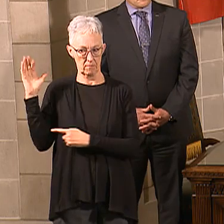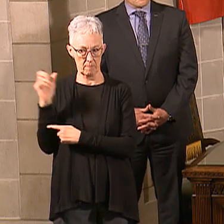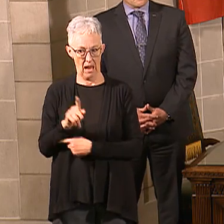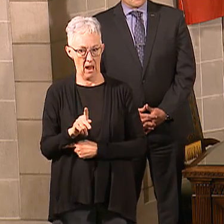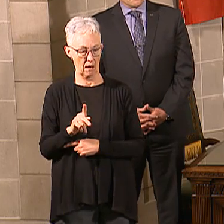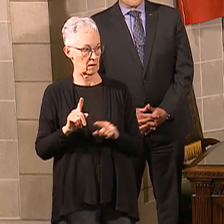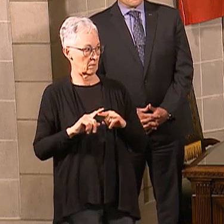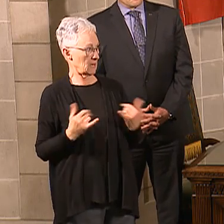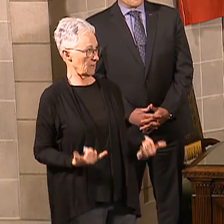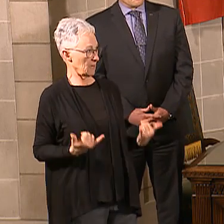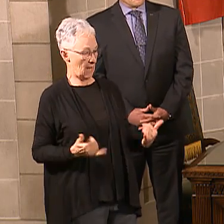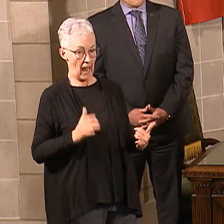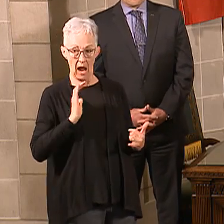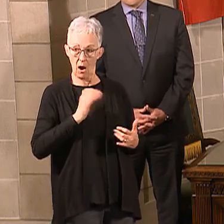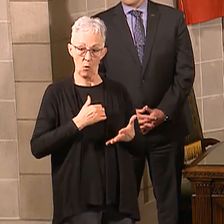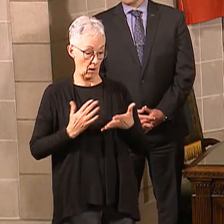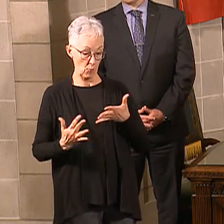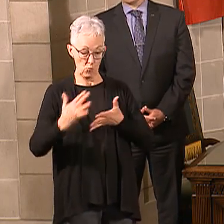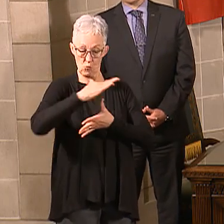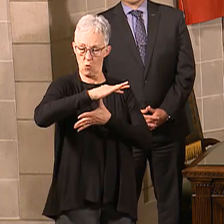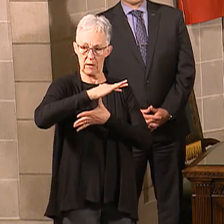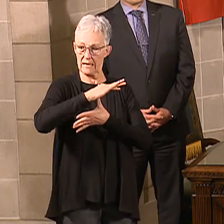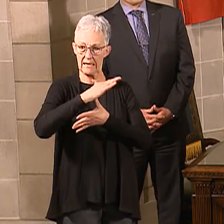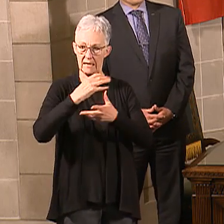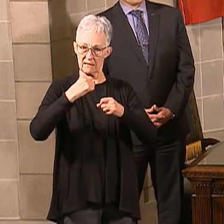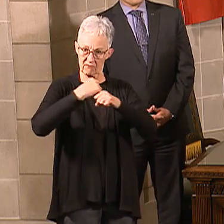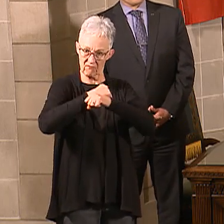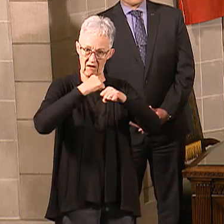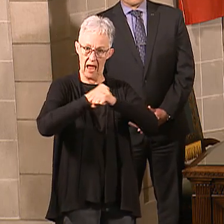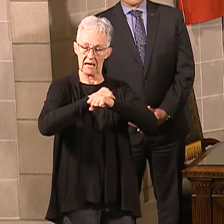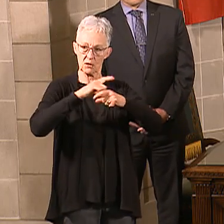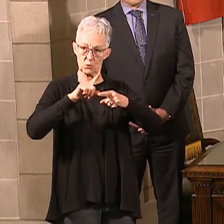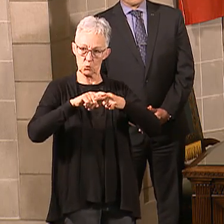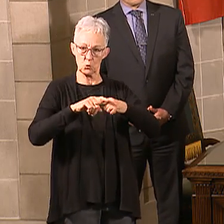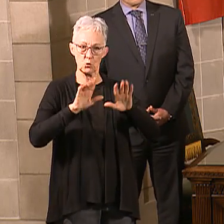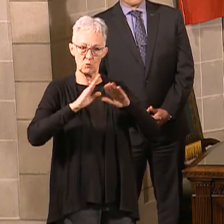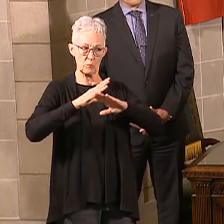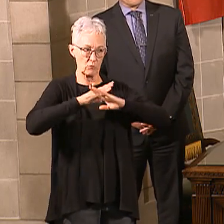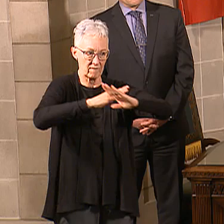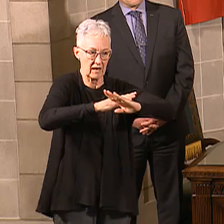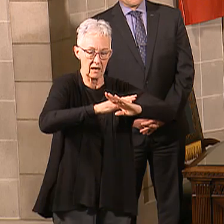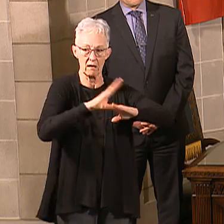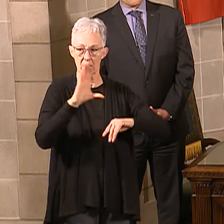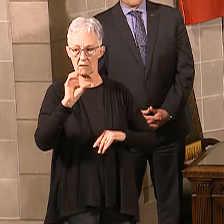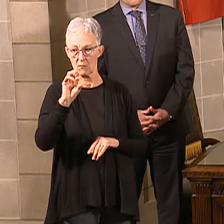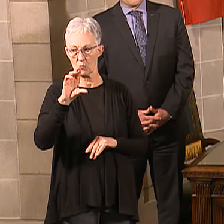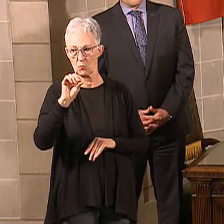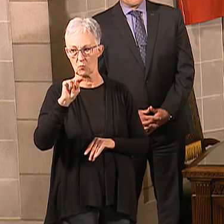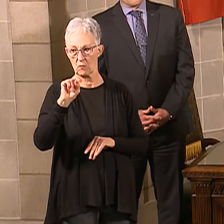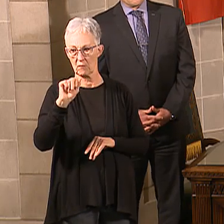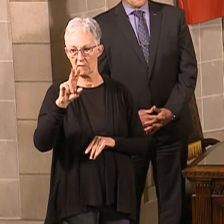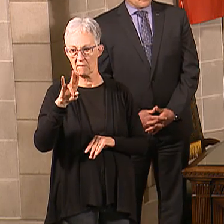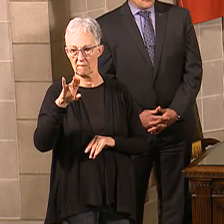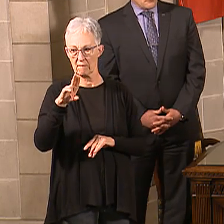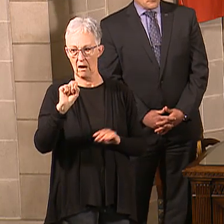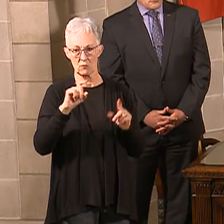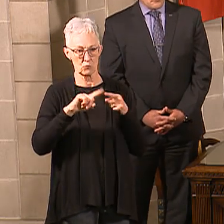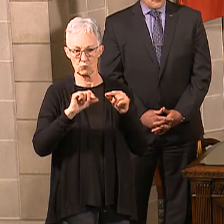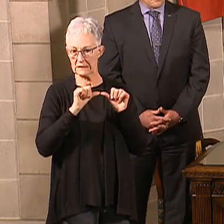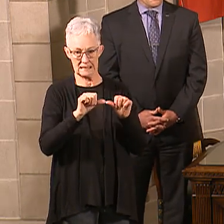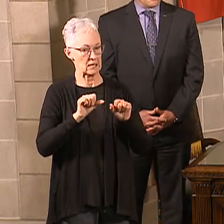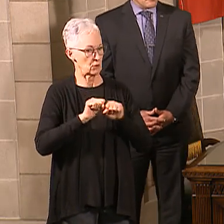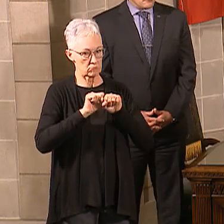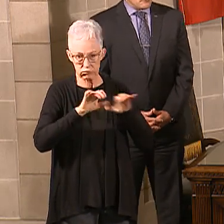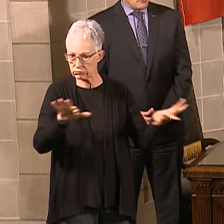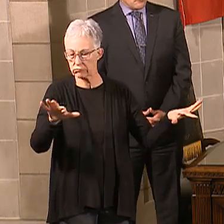be fighting the coronavirus. And so I appreciate the legislature's effort to be able to provide us with those emergency funds to be able to do that. That's what we're going to